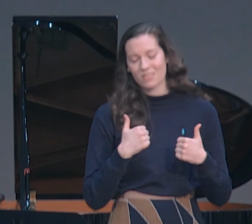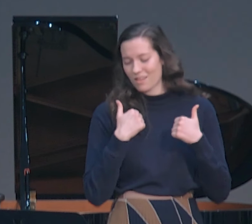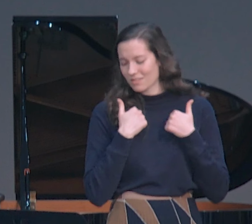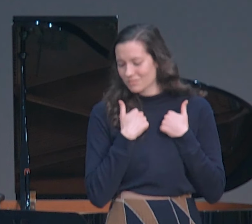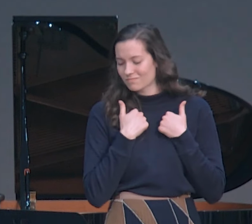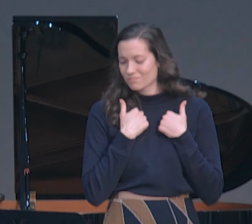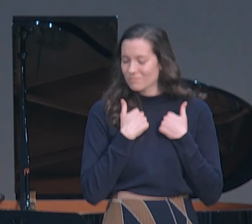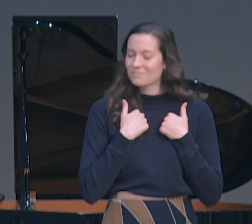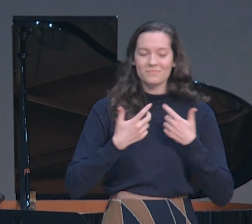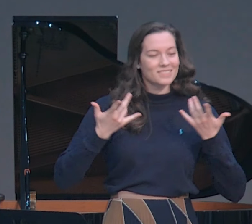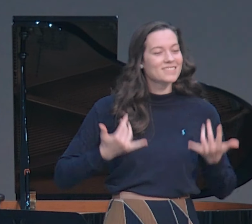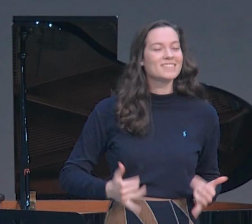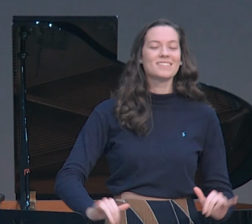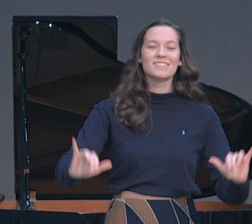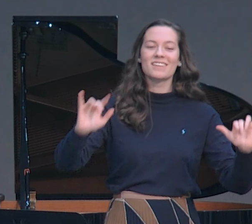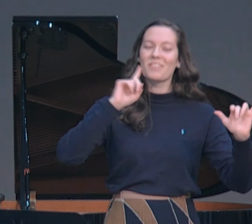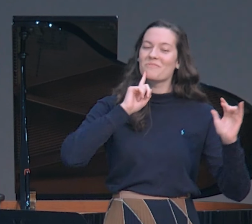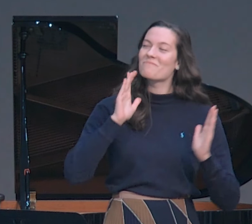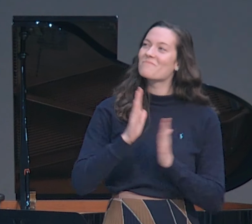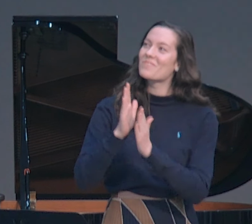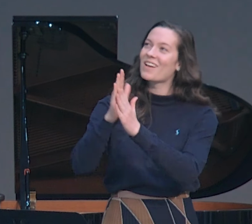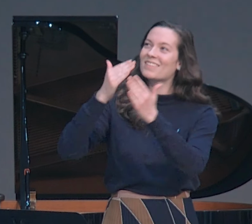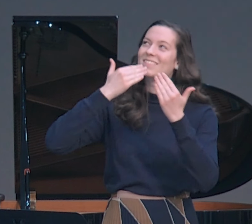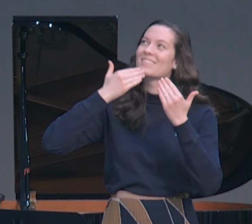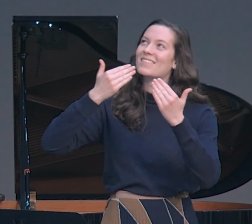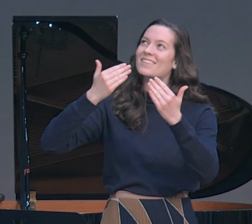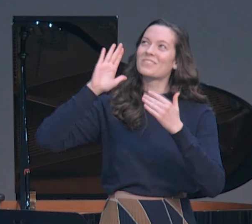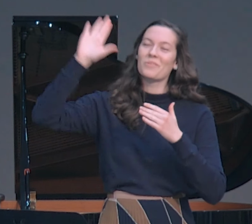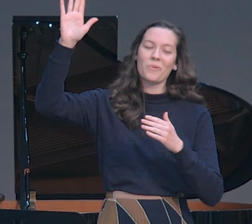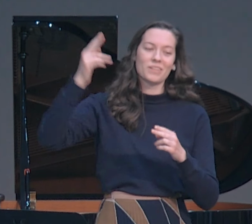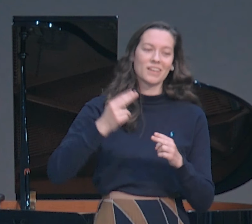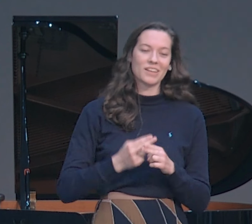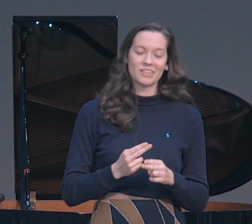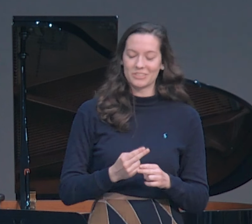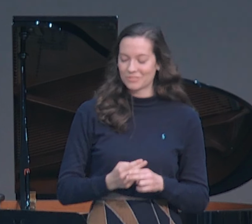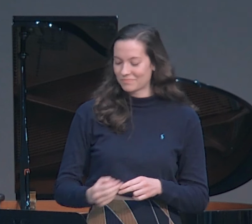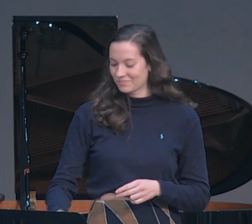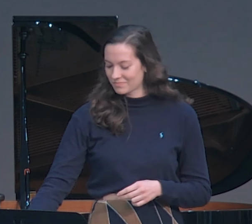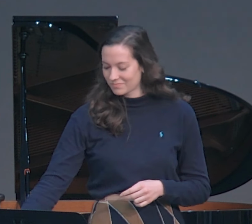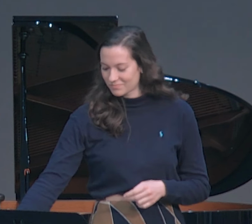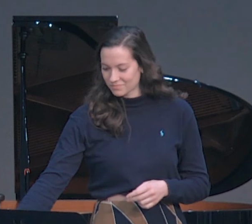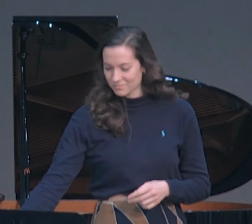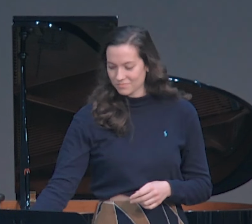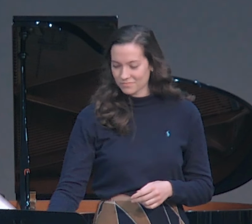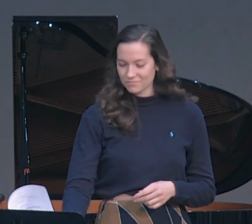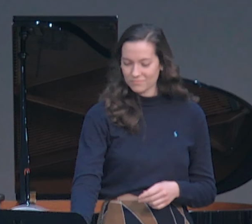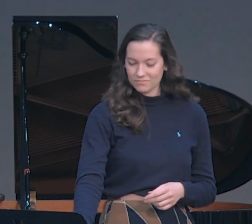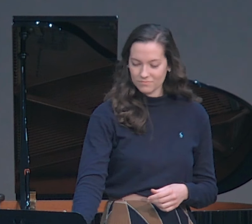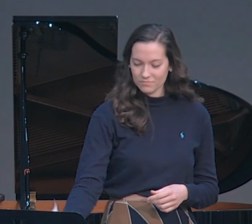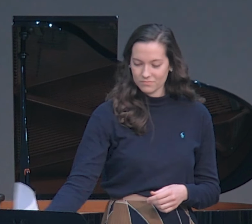through the wilderness. Blessed be your name.